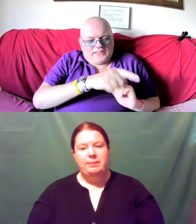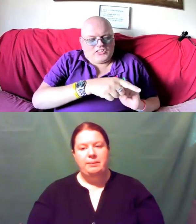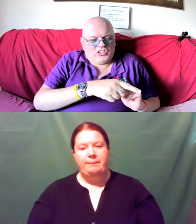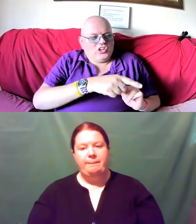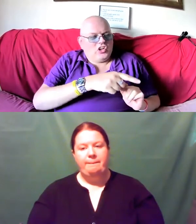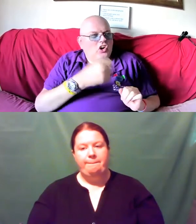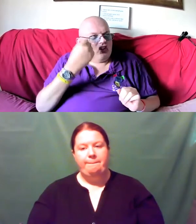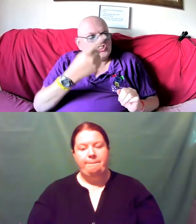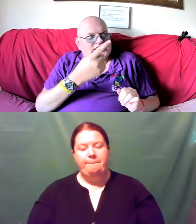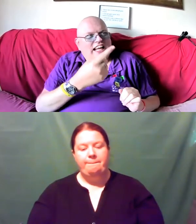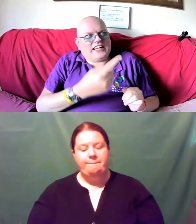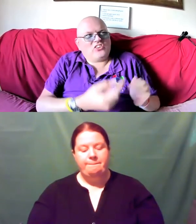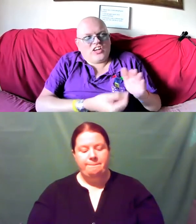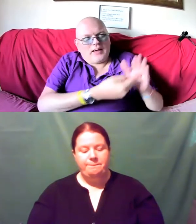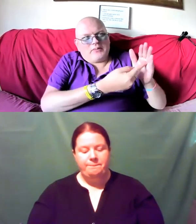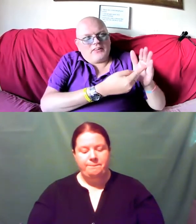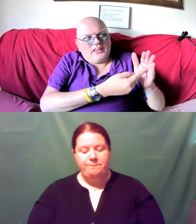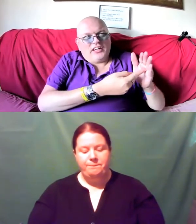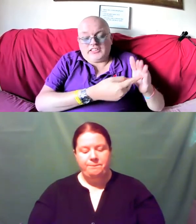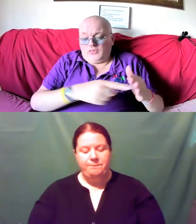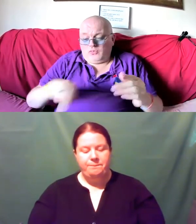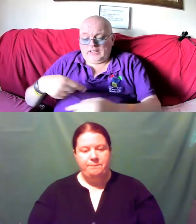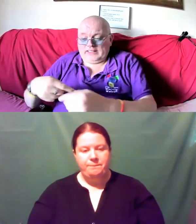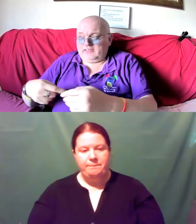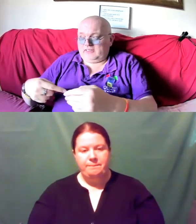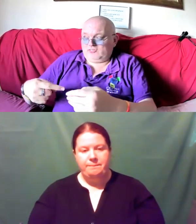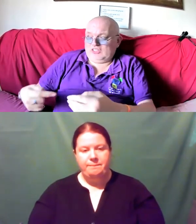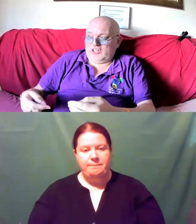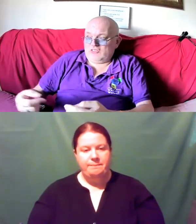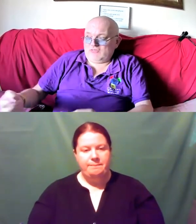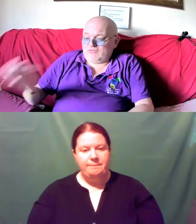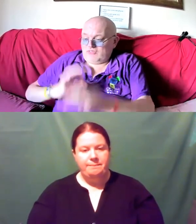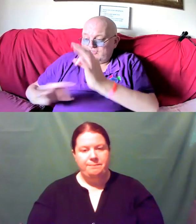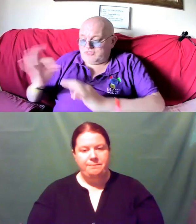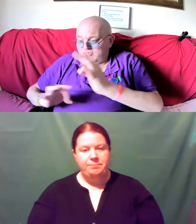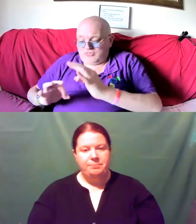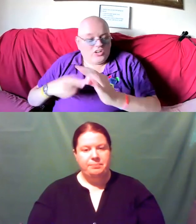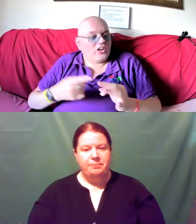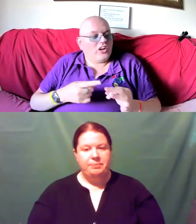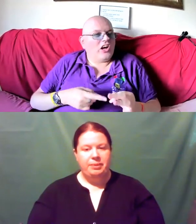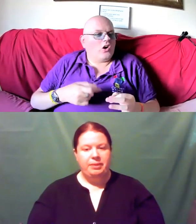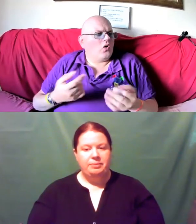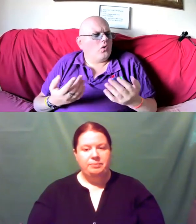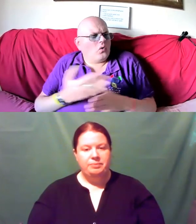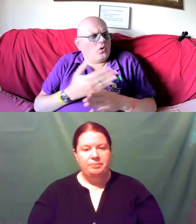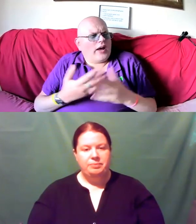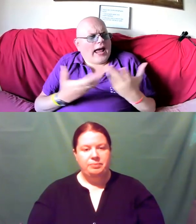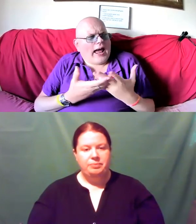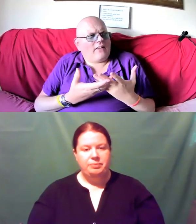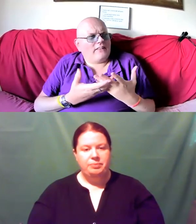to get any attention, I'd like to have a say in how that works. And so a friend who teaches